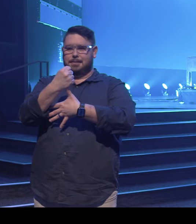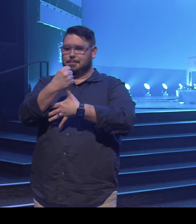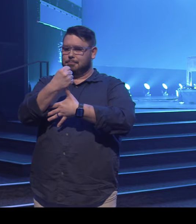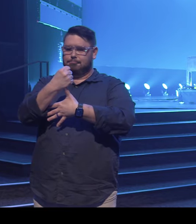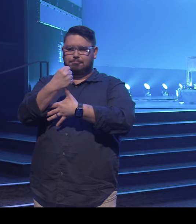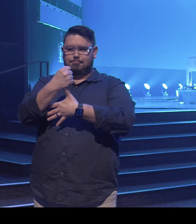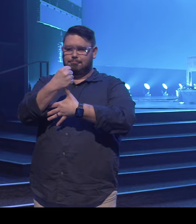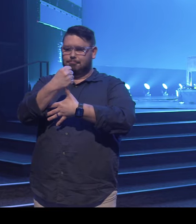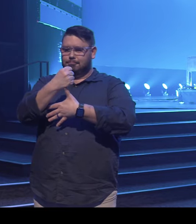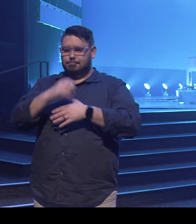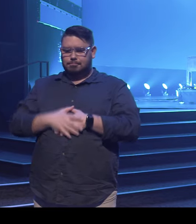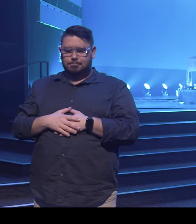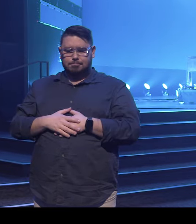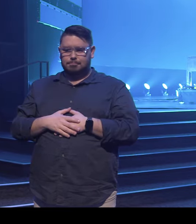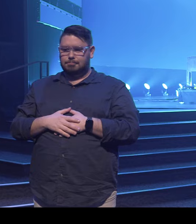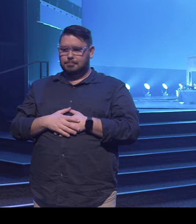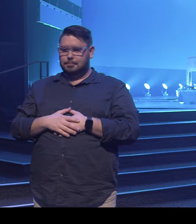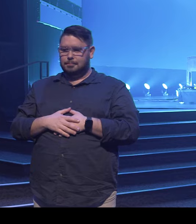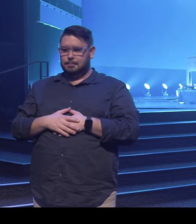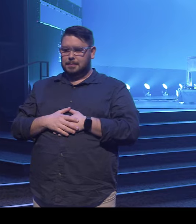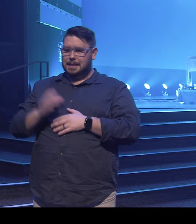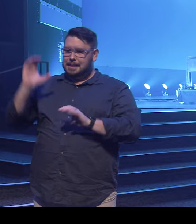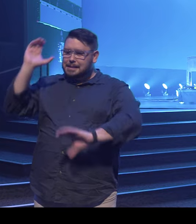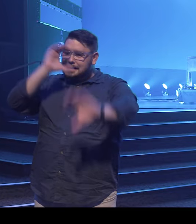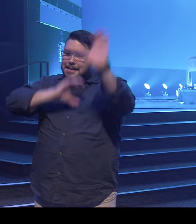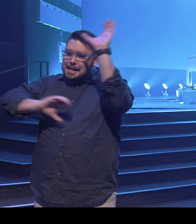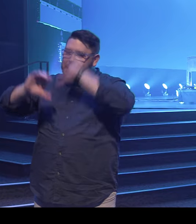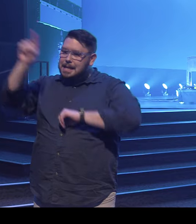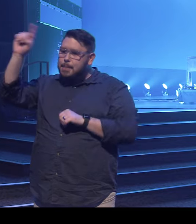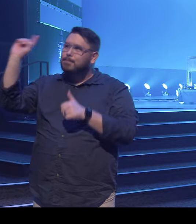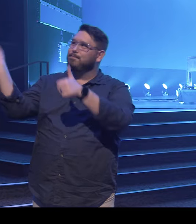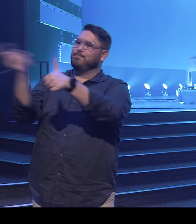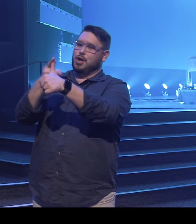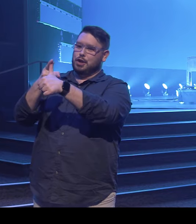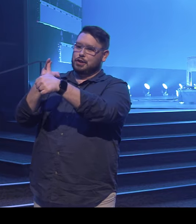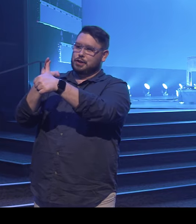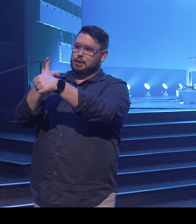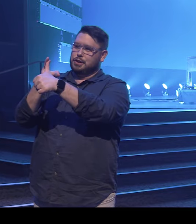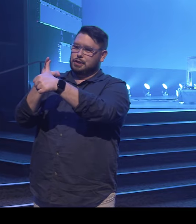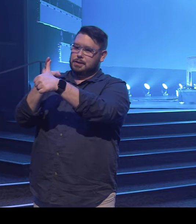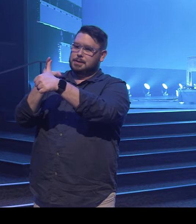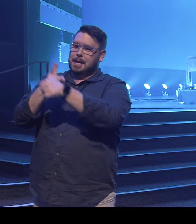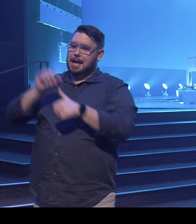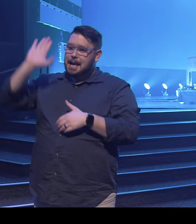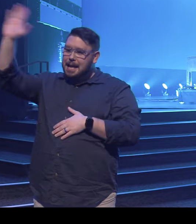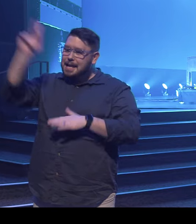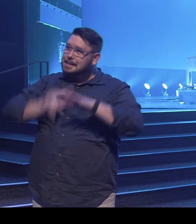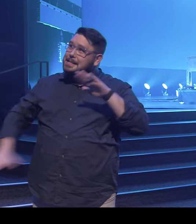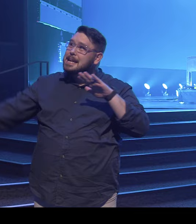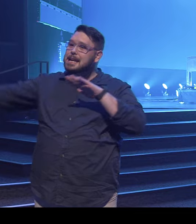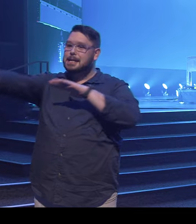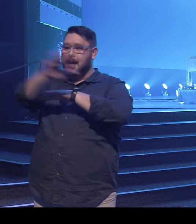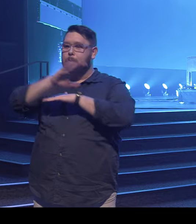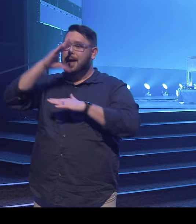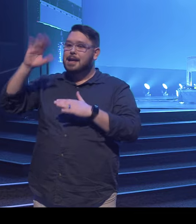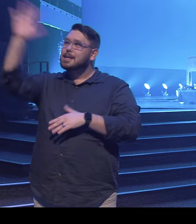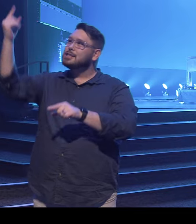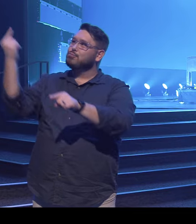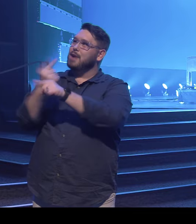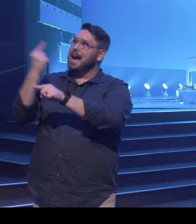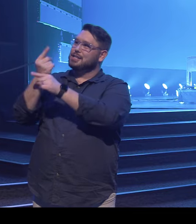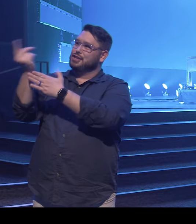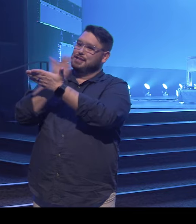Matthew chapter 6 says, "Seek ye first the kingdom of God and his righteousness, and everything else